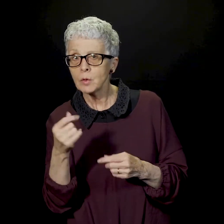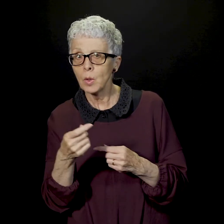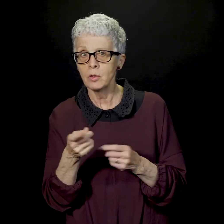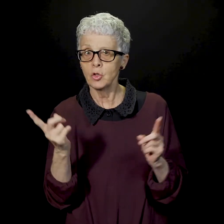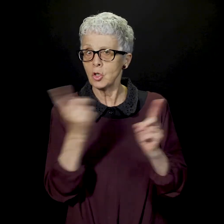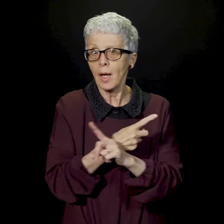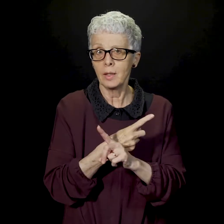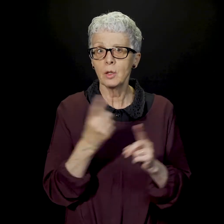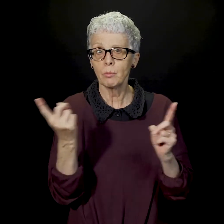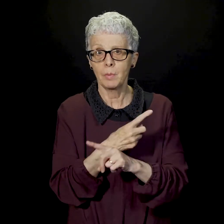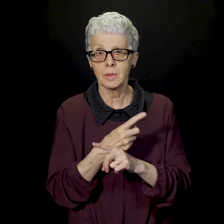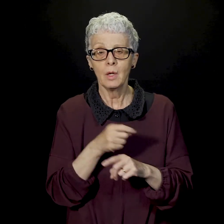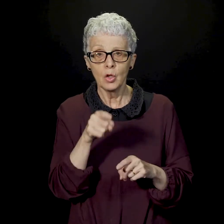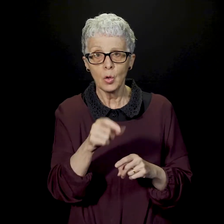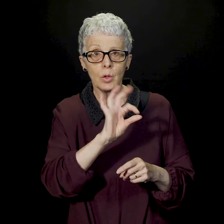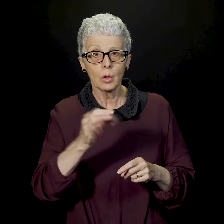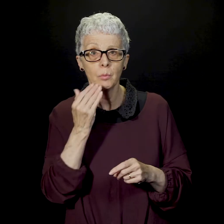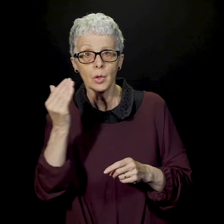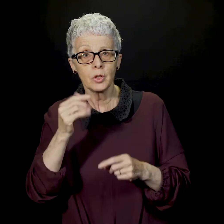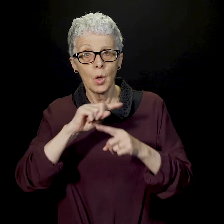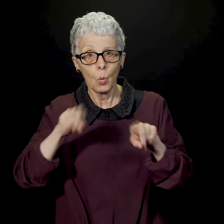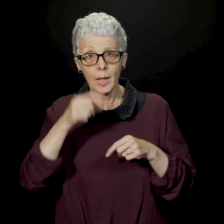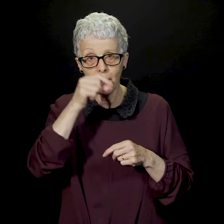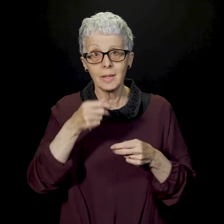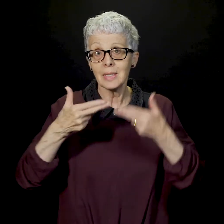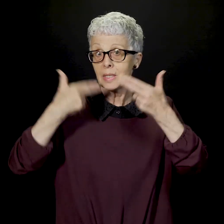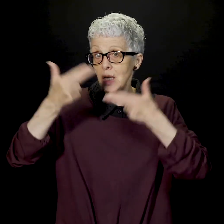If you didn't do that, we could fit more songs in.